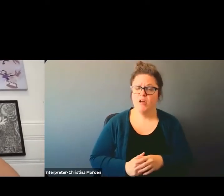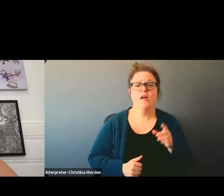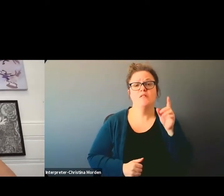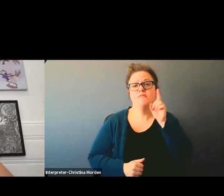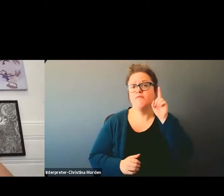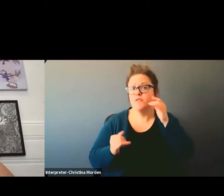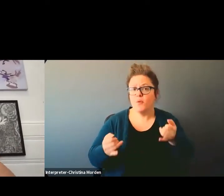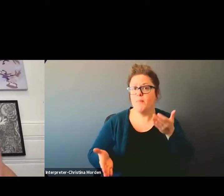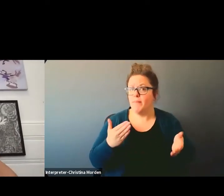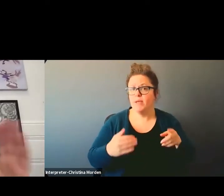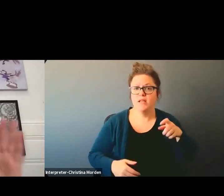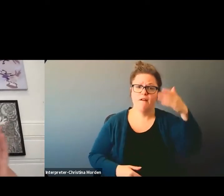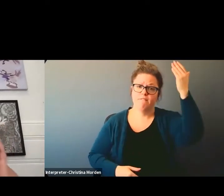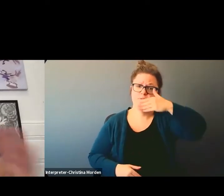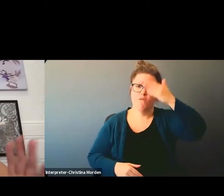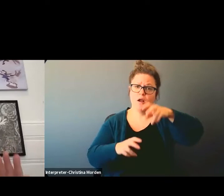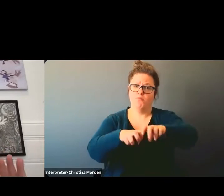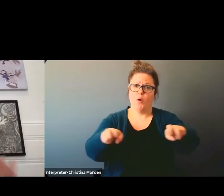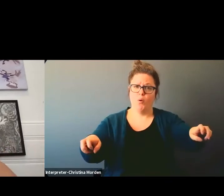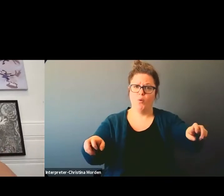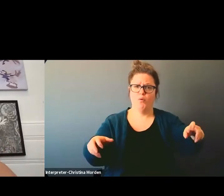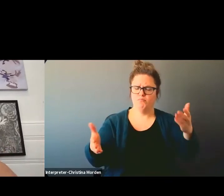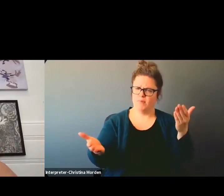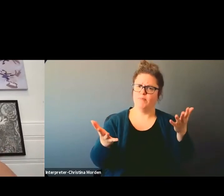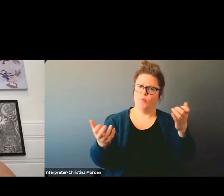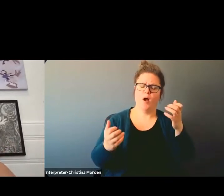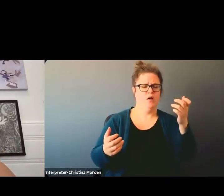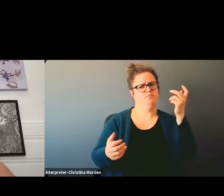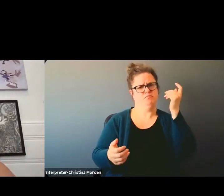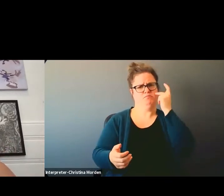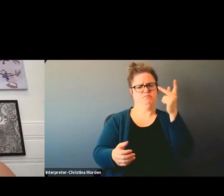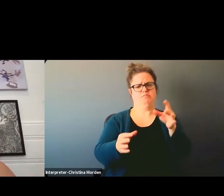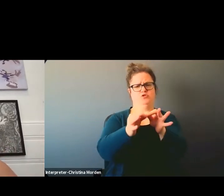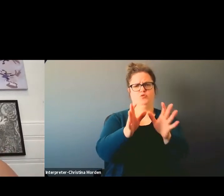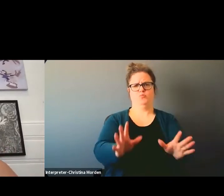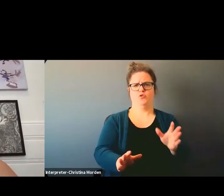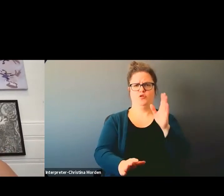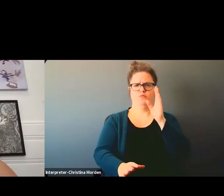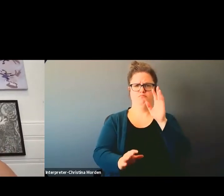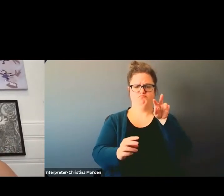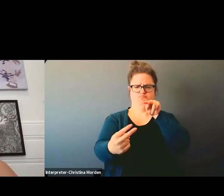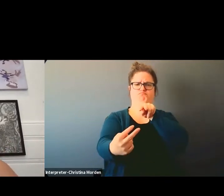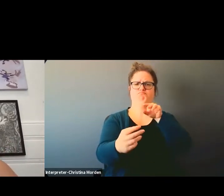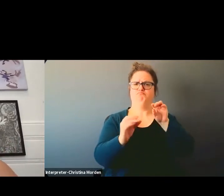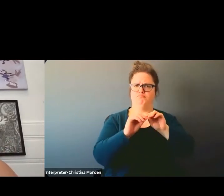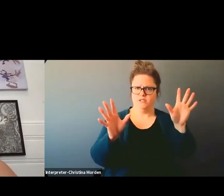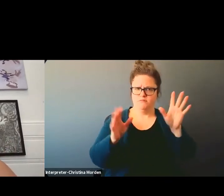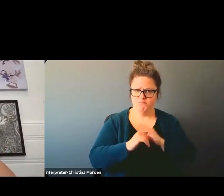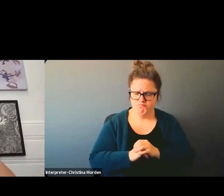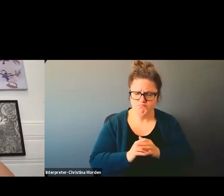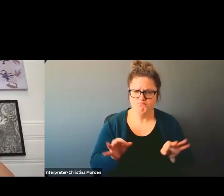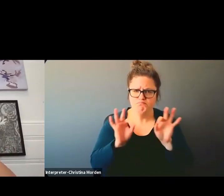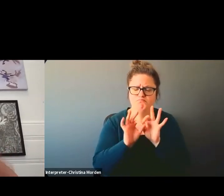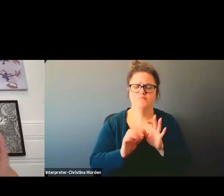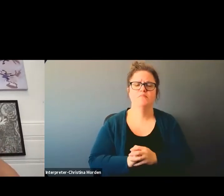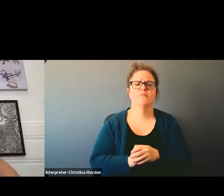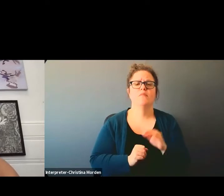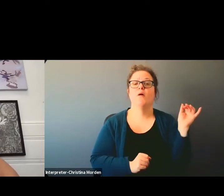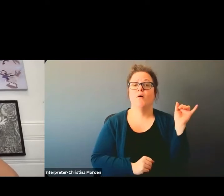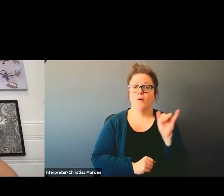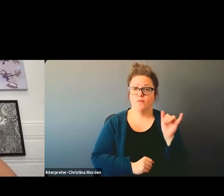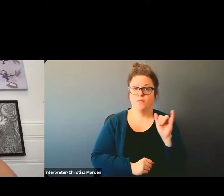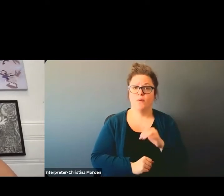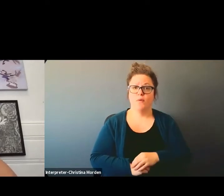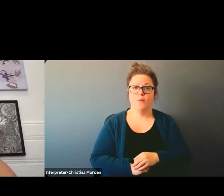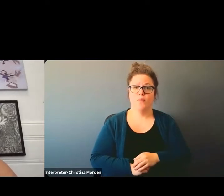front rows. They really need that clear view of the interpreter, so that's very important. Also, always